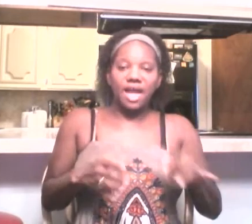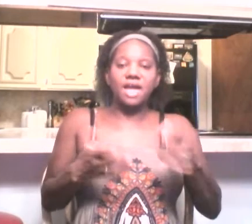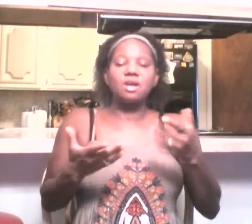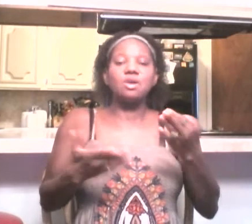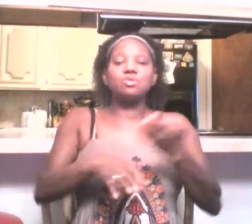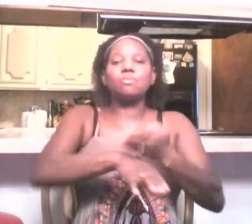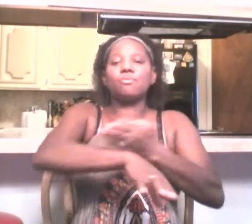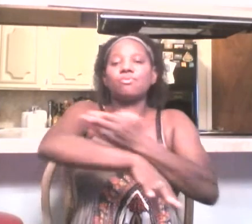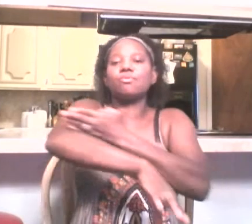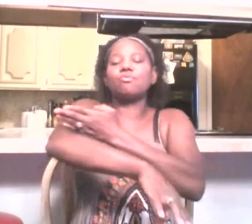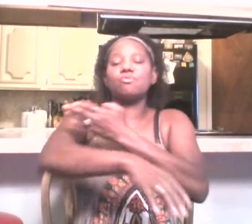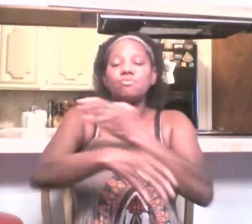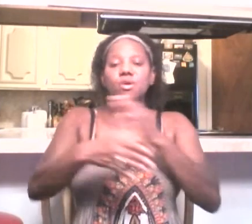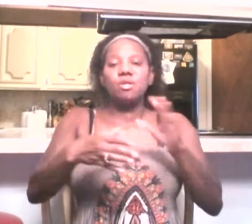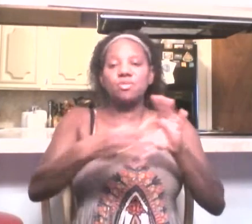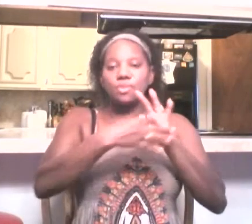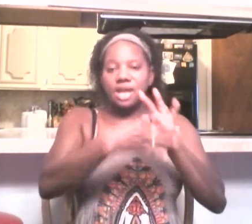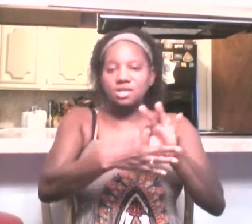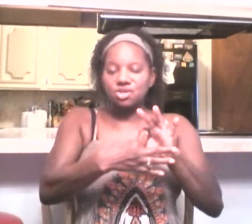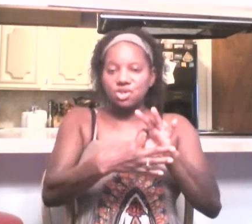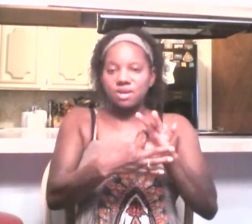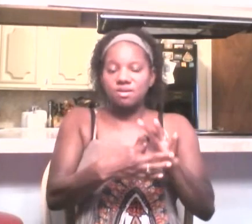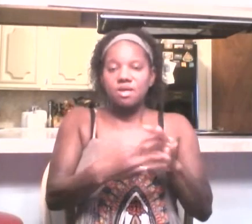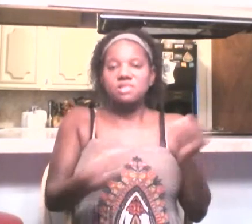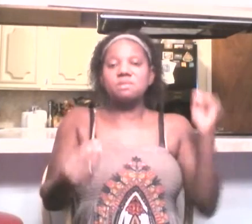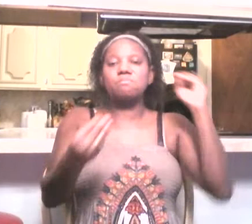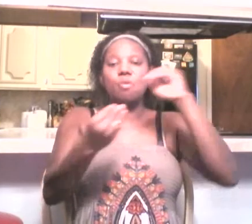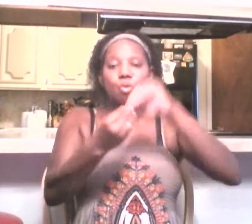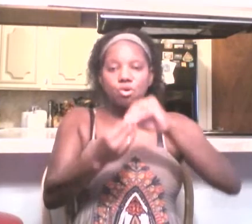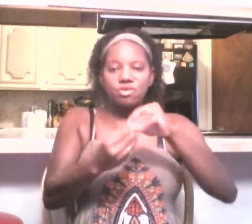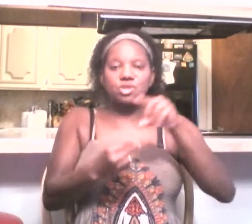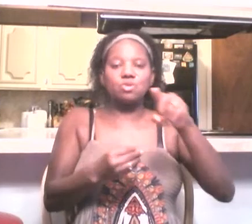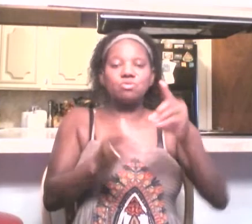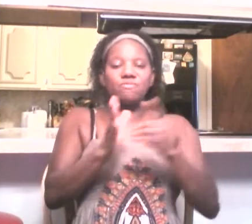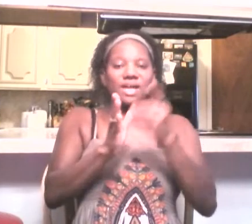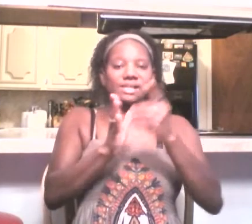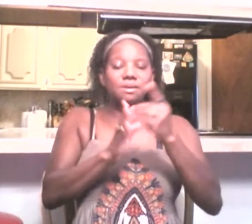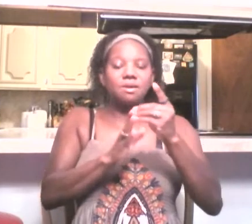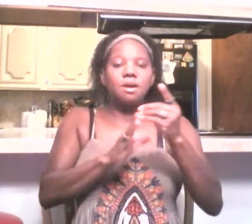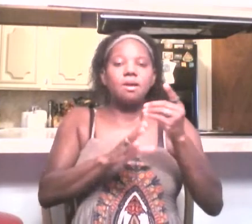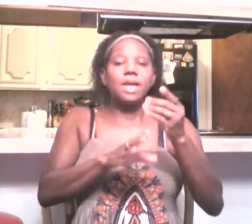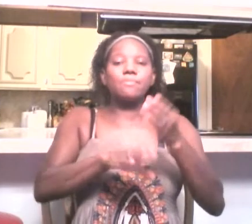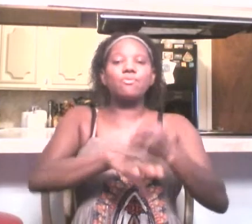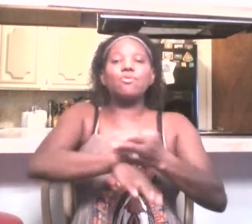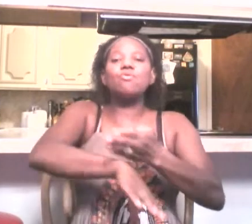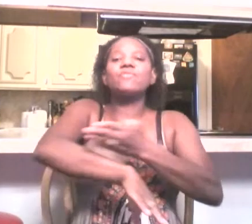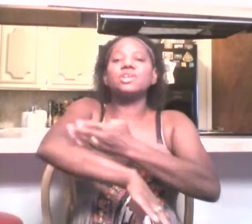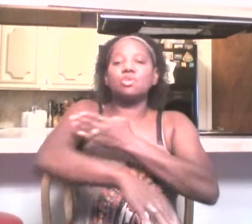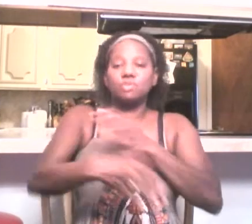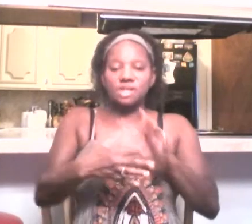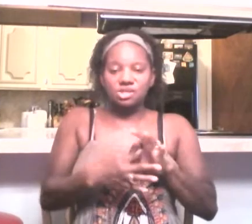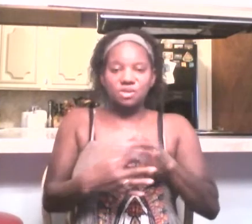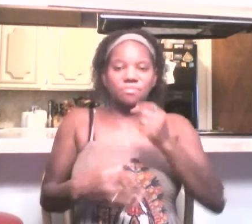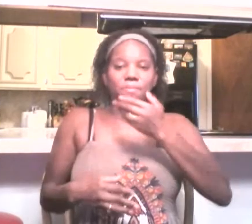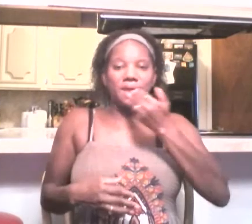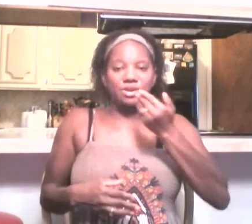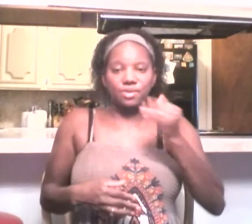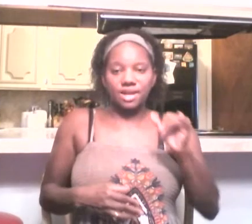that, you improve the relationship. The more that you develop improving your relationship, the better it